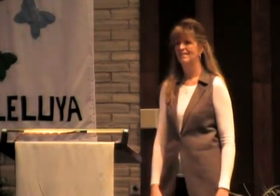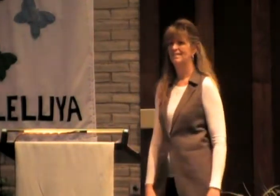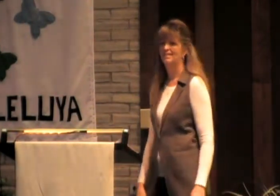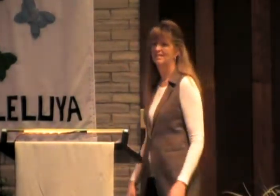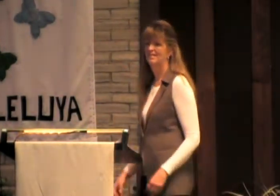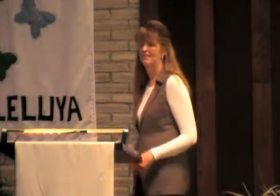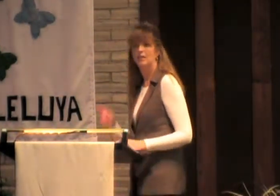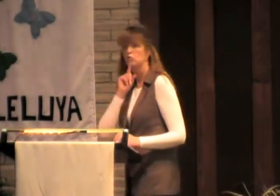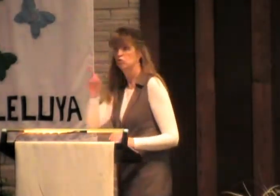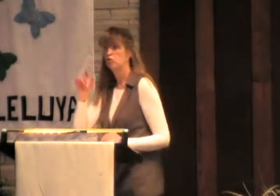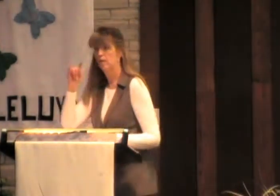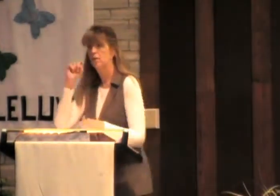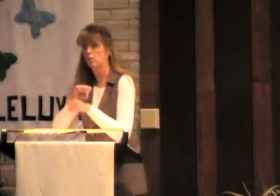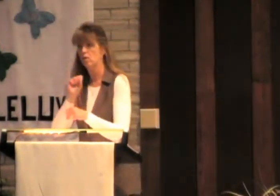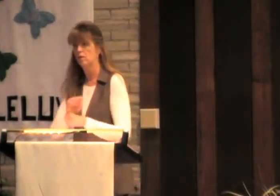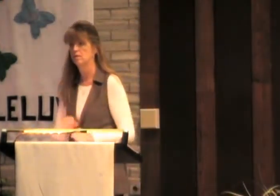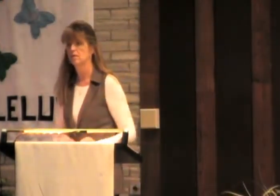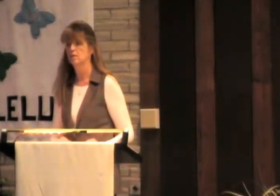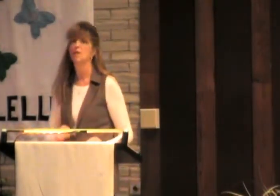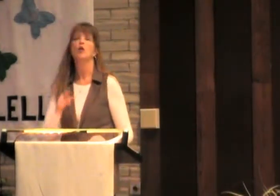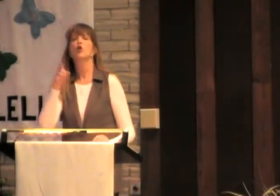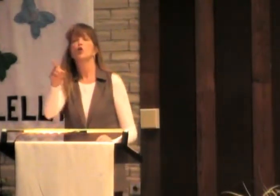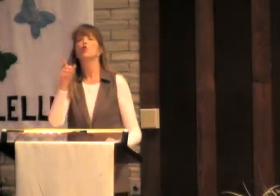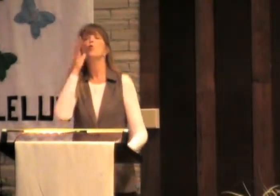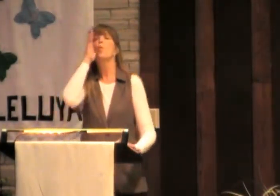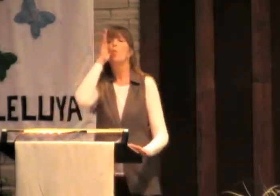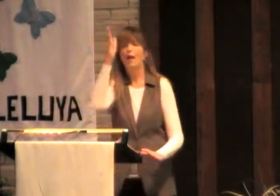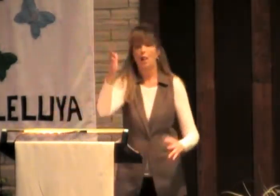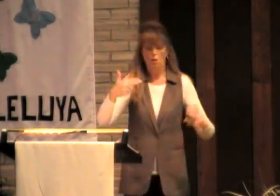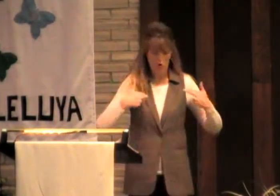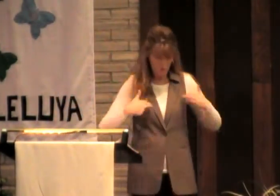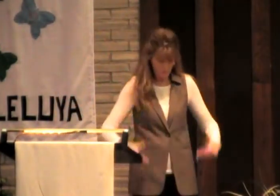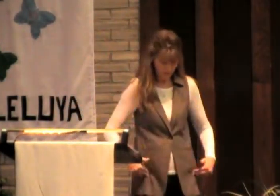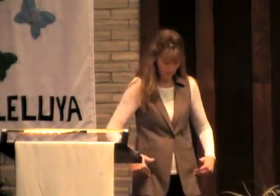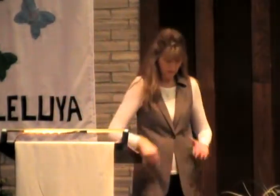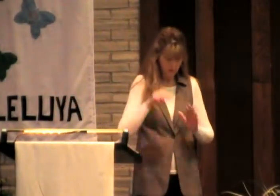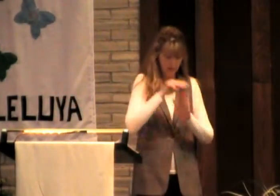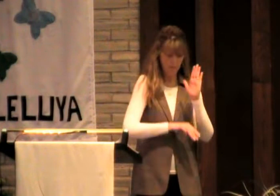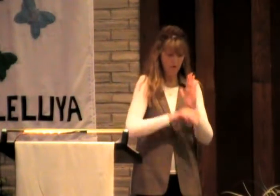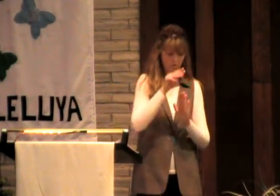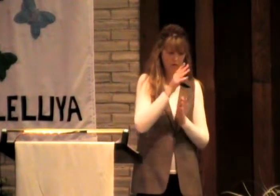leave. It's true. It'll work.